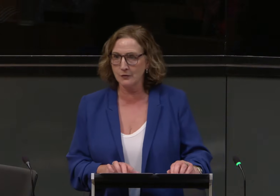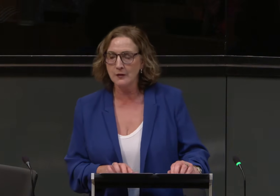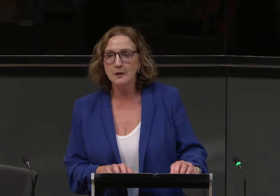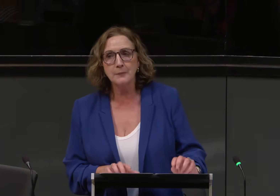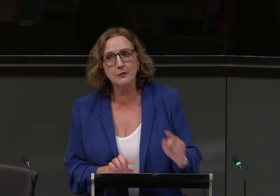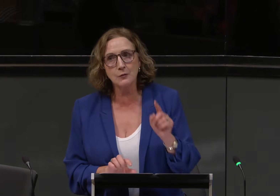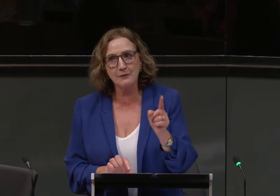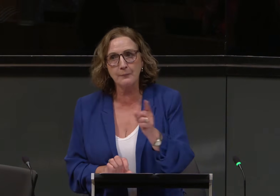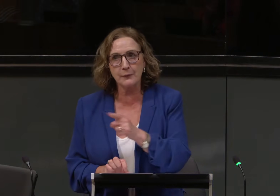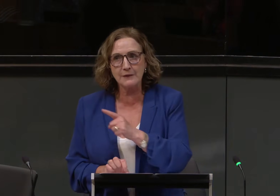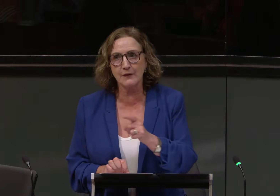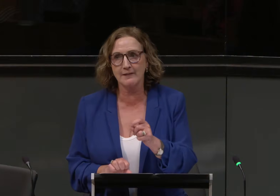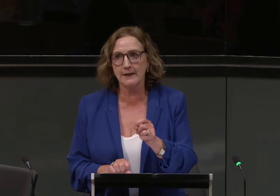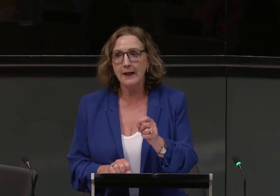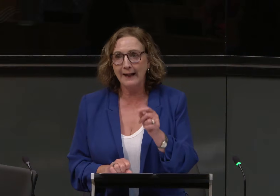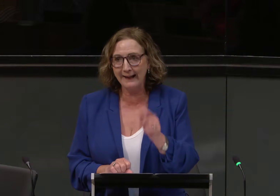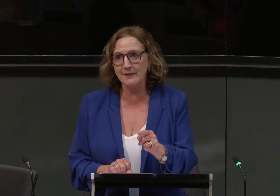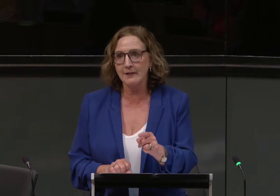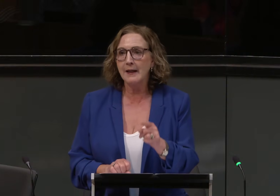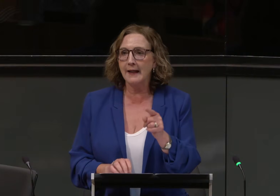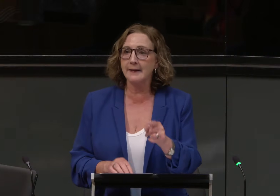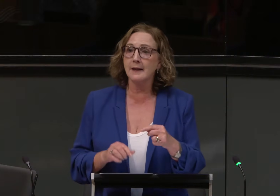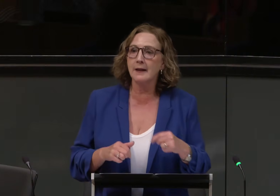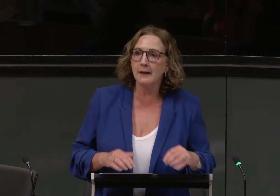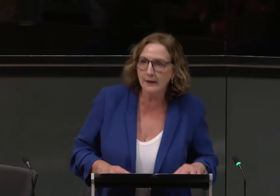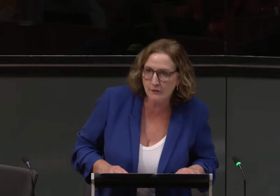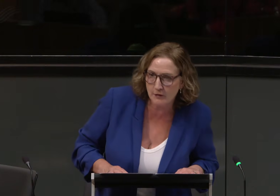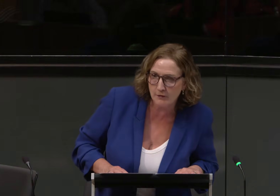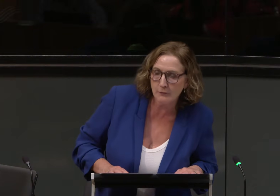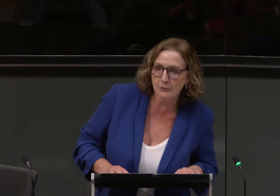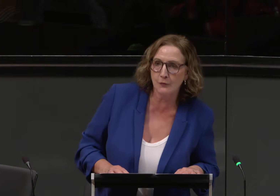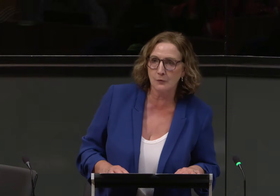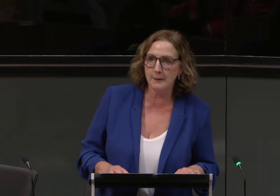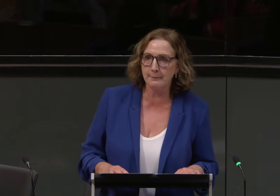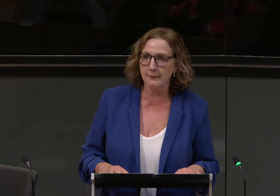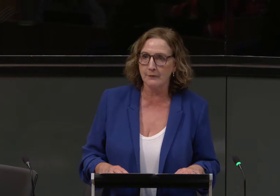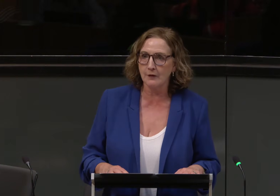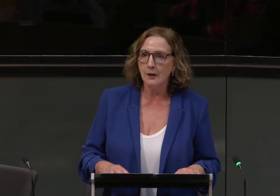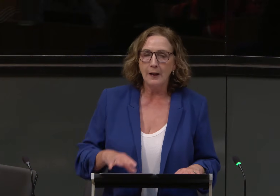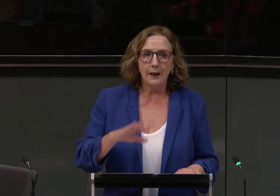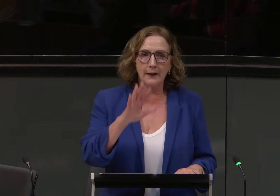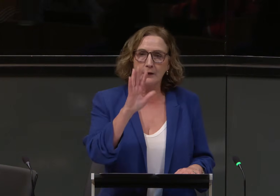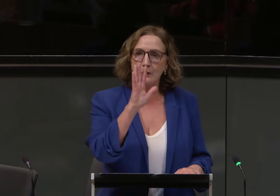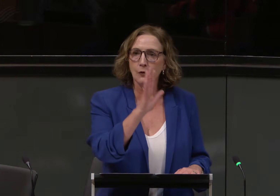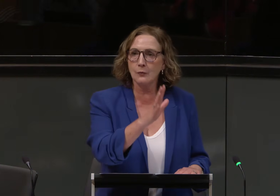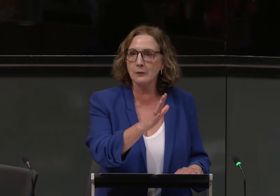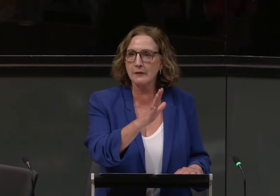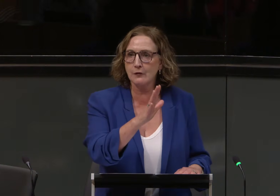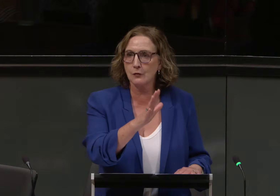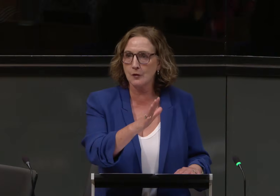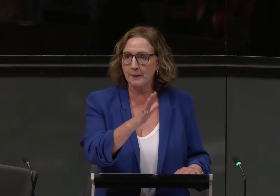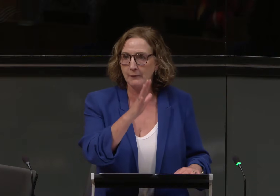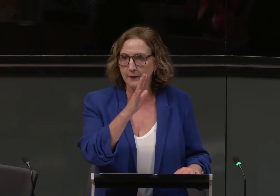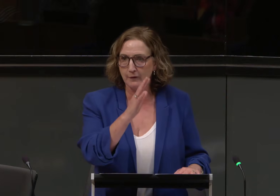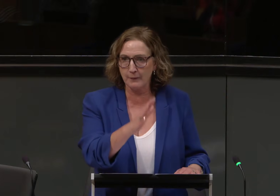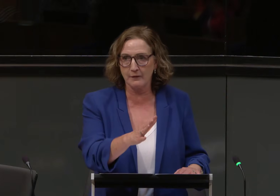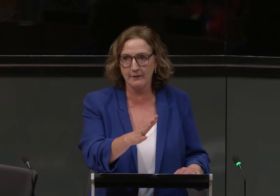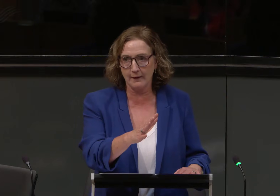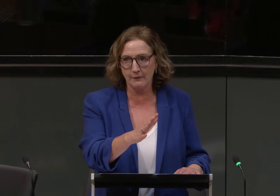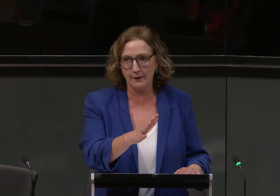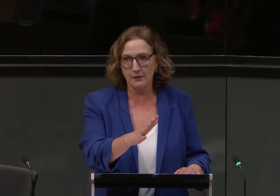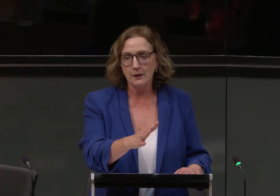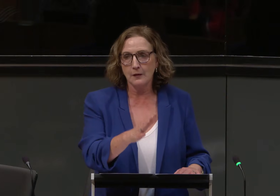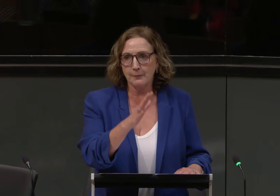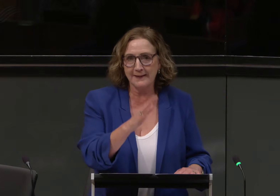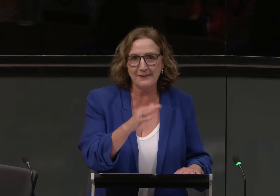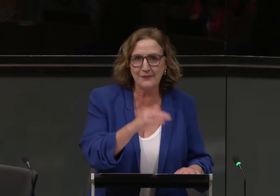your record because you haven't previously had any elected reform members. I can only talk about the experience